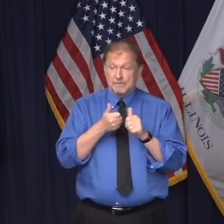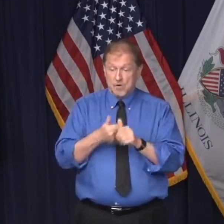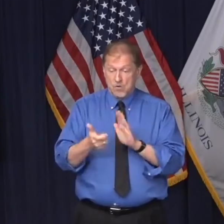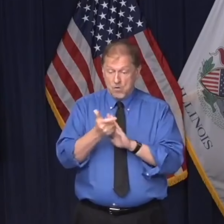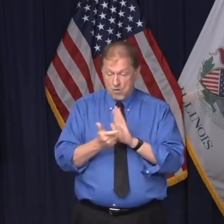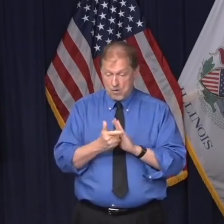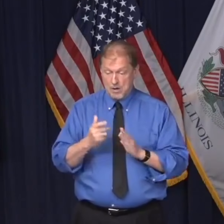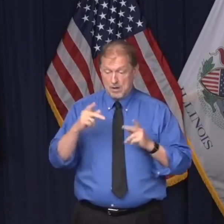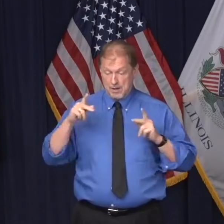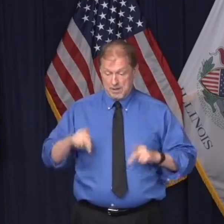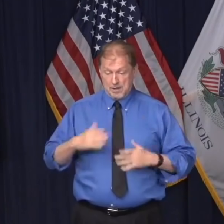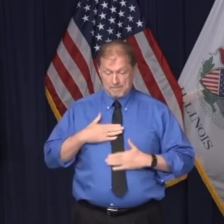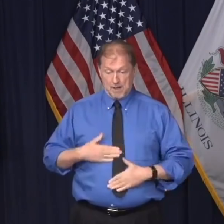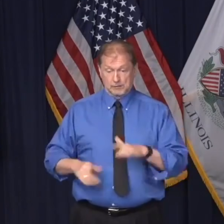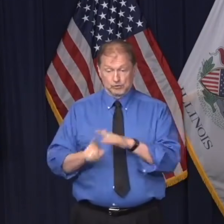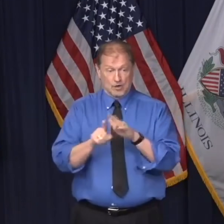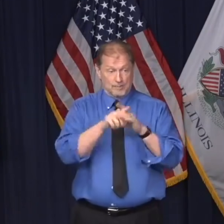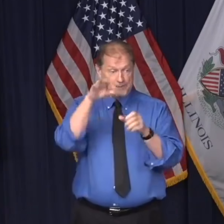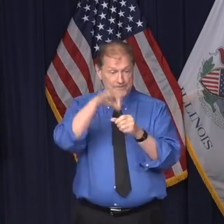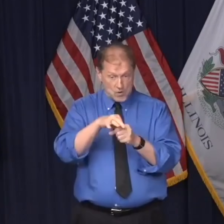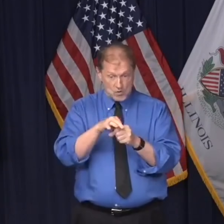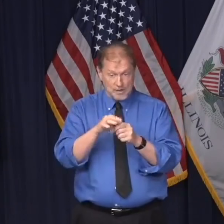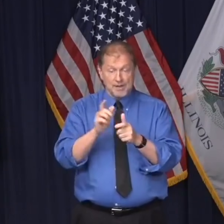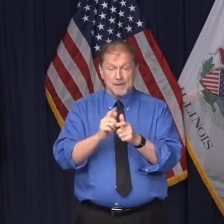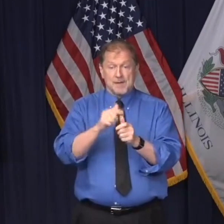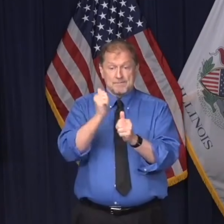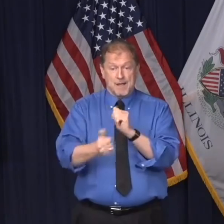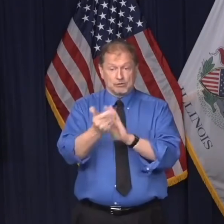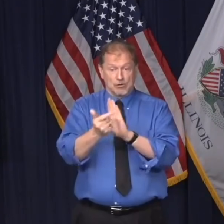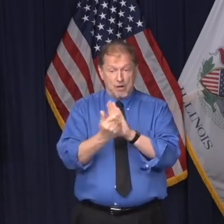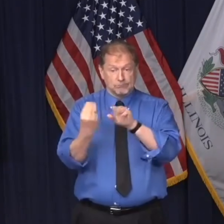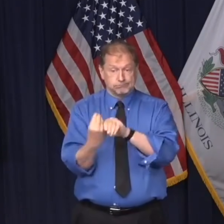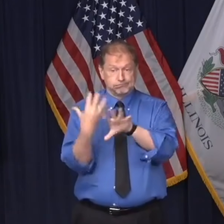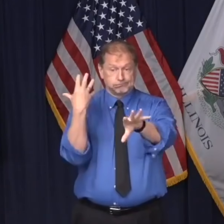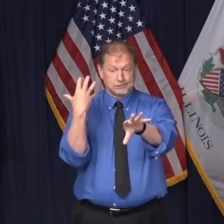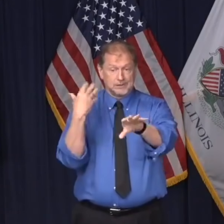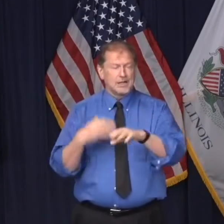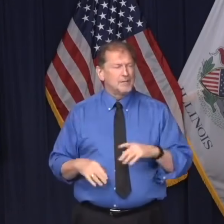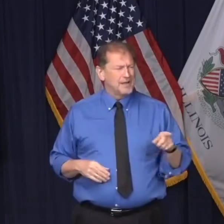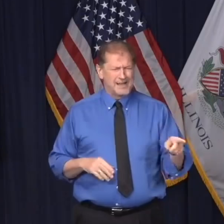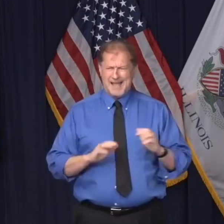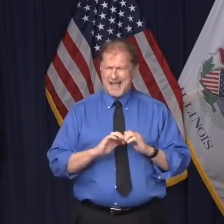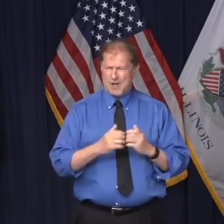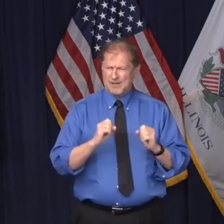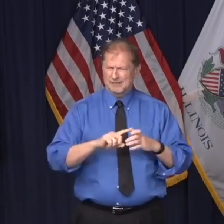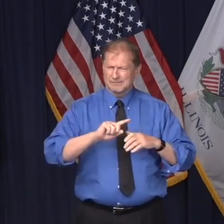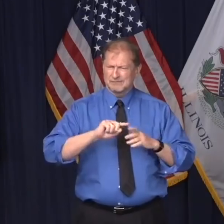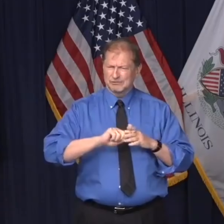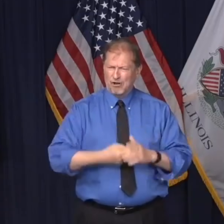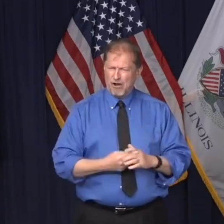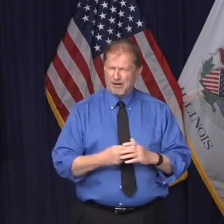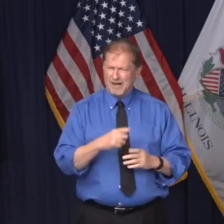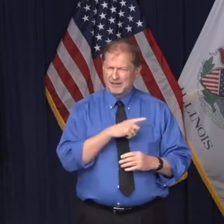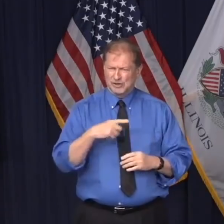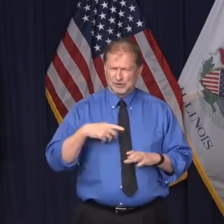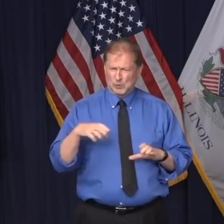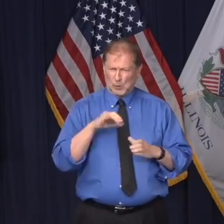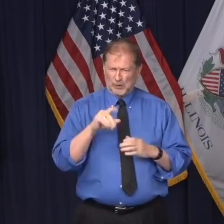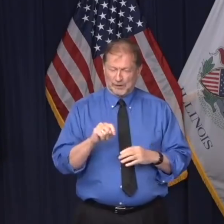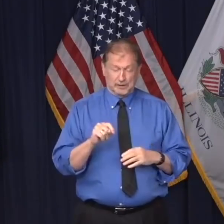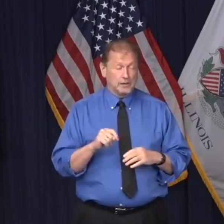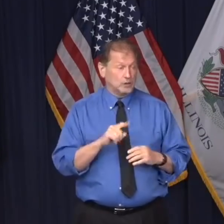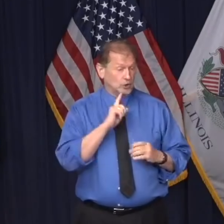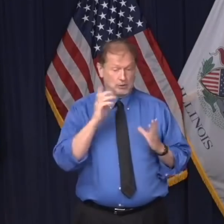meetings. So how would that happen? How do we get that ball rolling? Yeah, I would say it's back to the legislators themselves. I